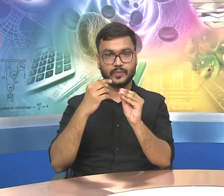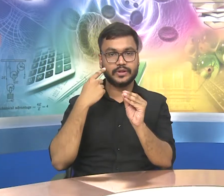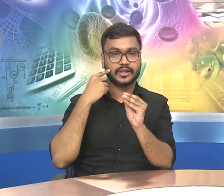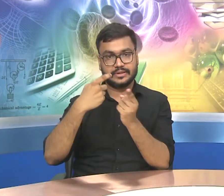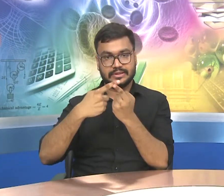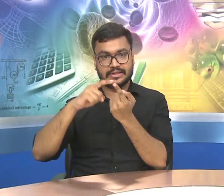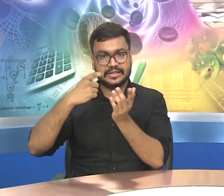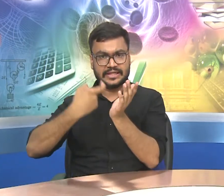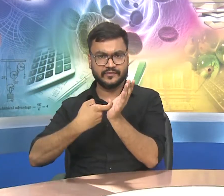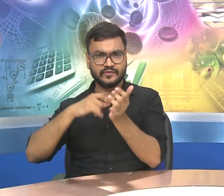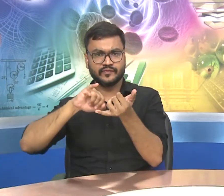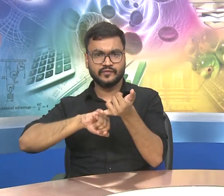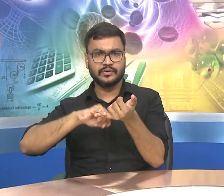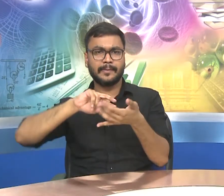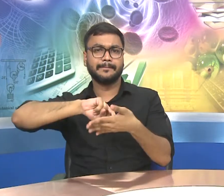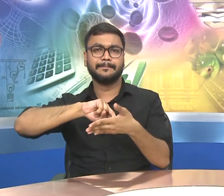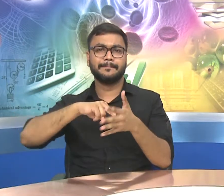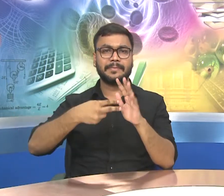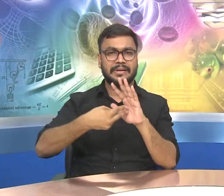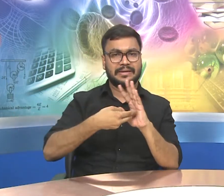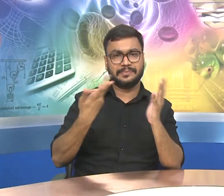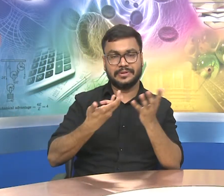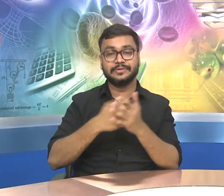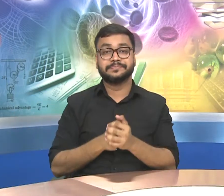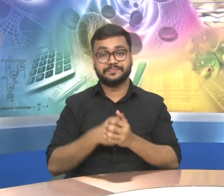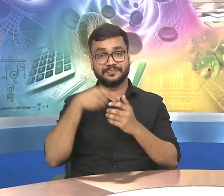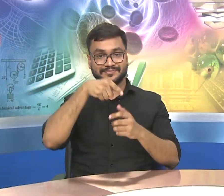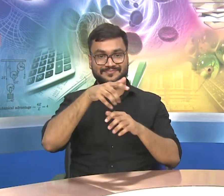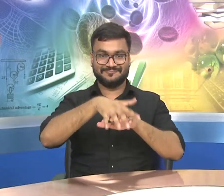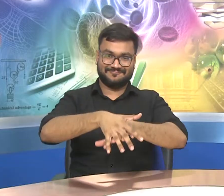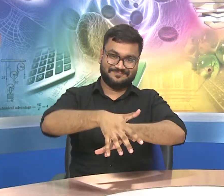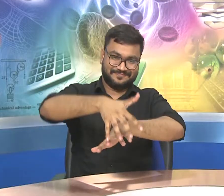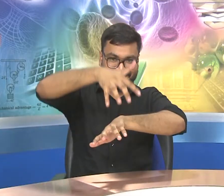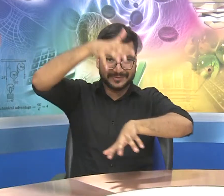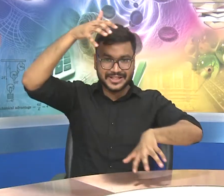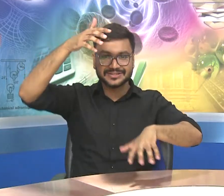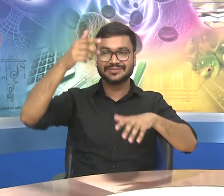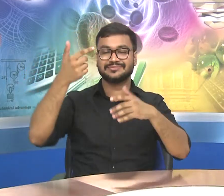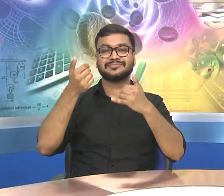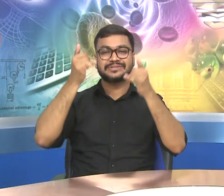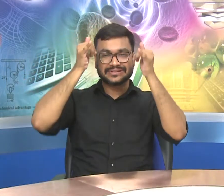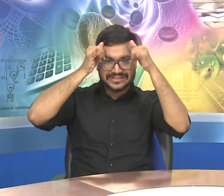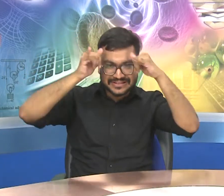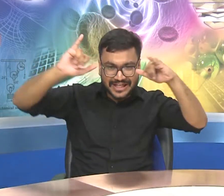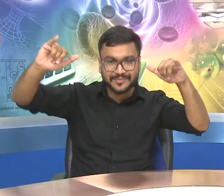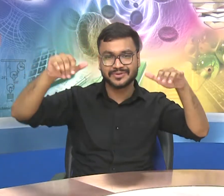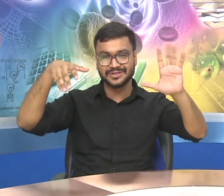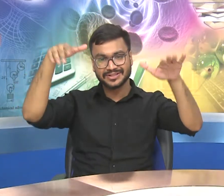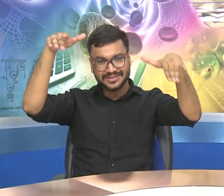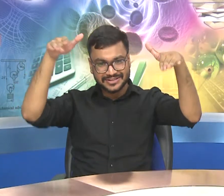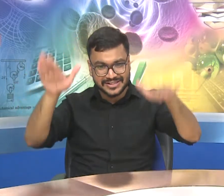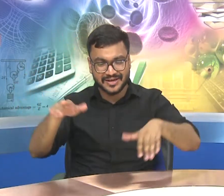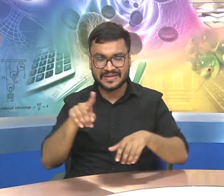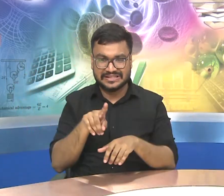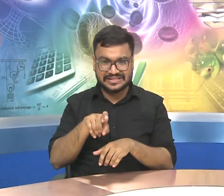And the trophic level is herbivorous. Herbivorous are the animals which eat the